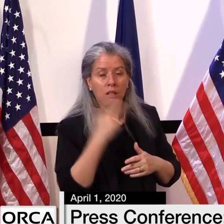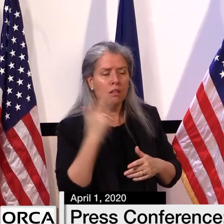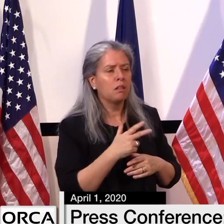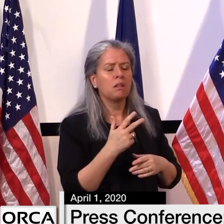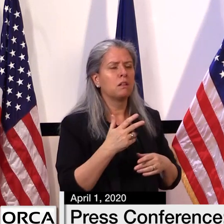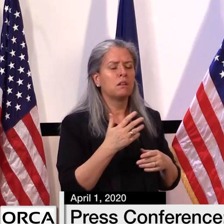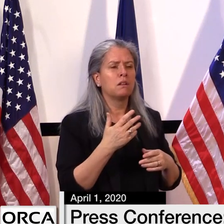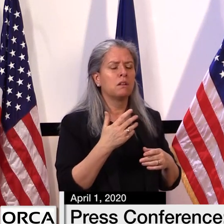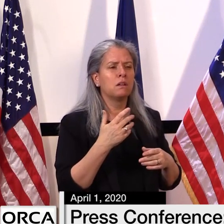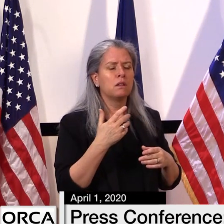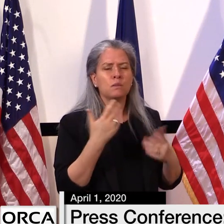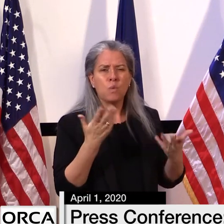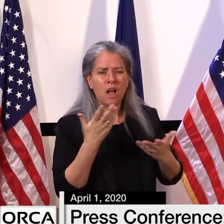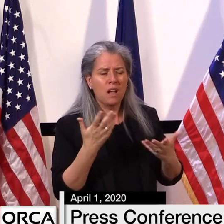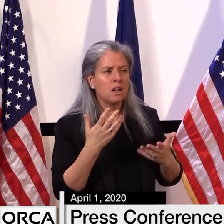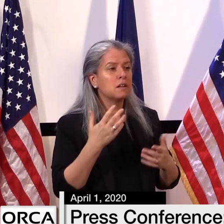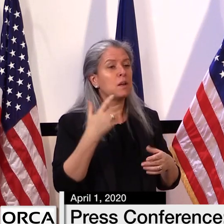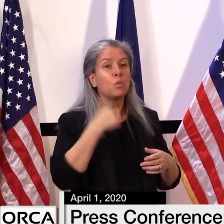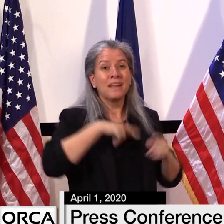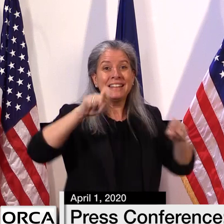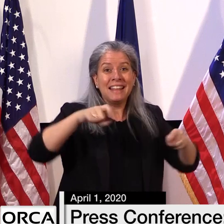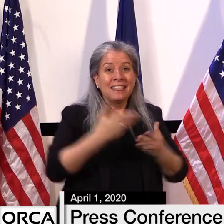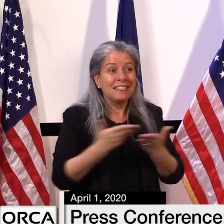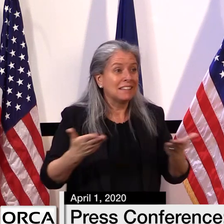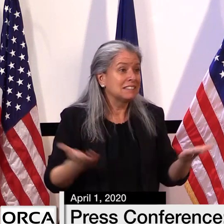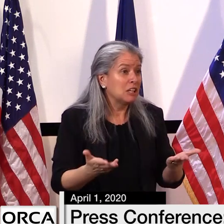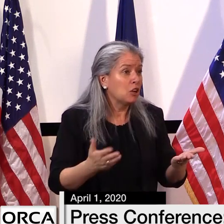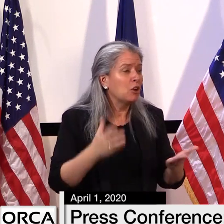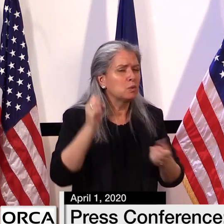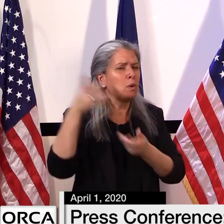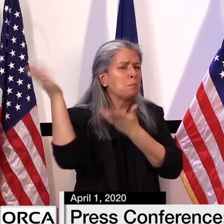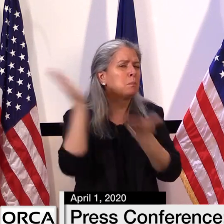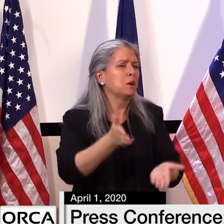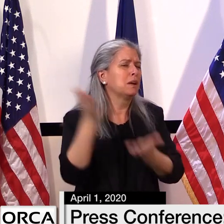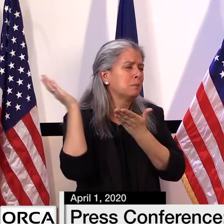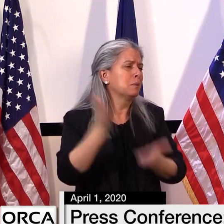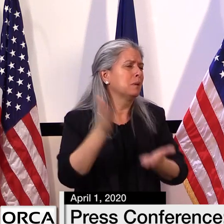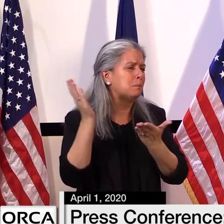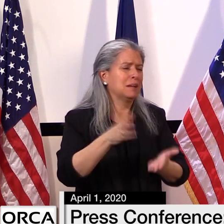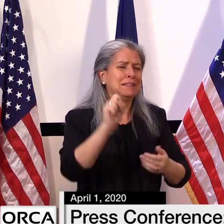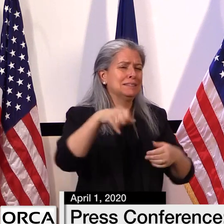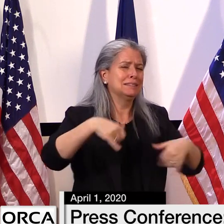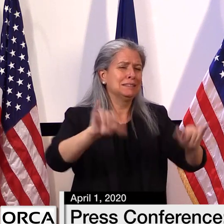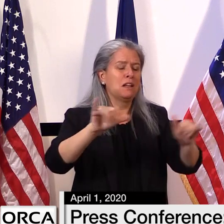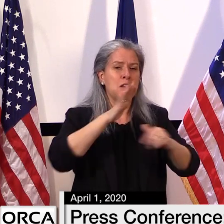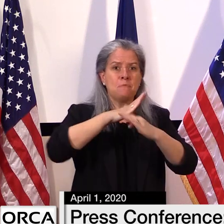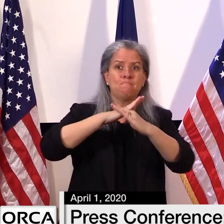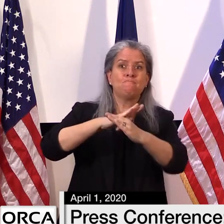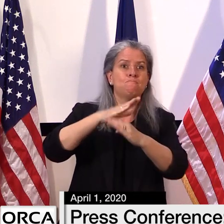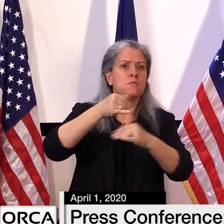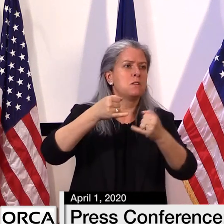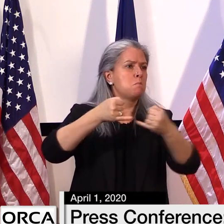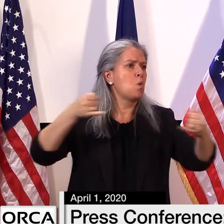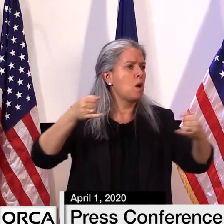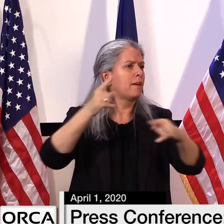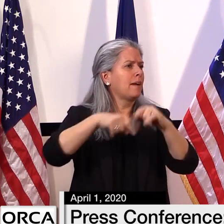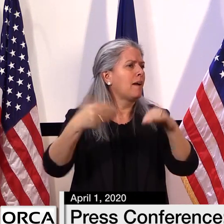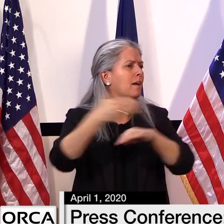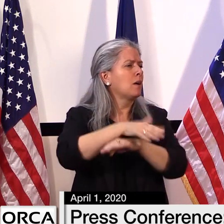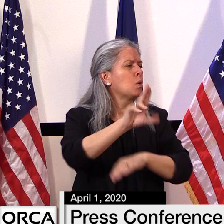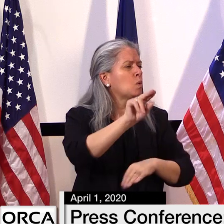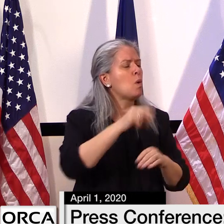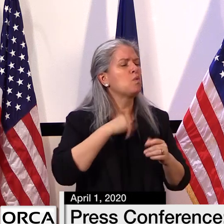need a lot of goods and services here in Vermont. That continues to happen. But we really just wanted to